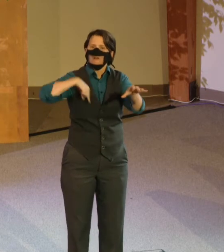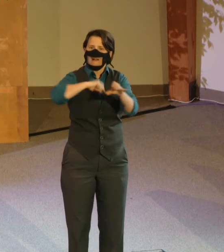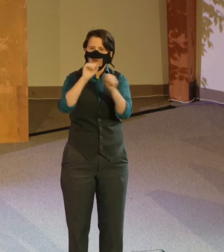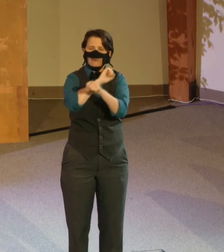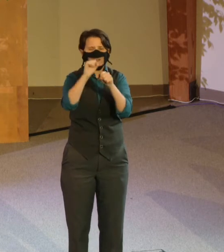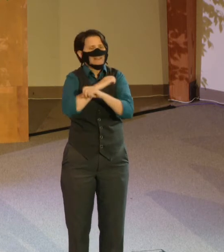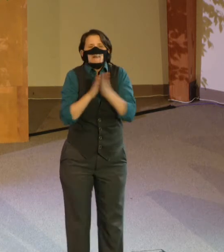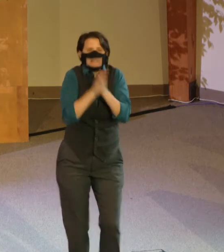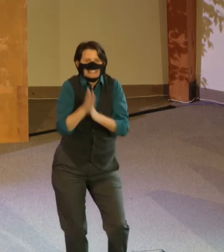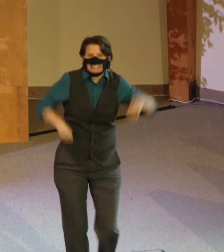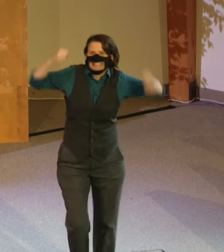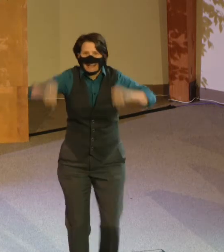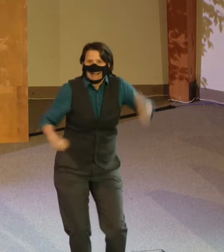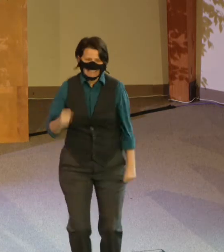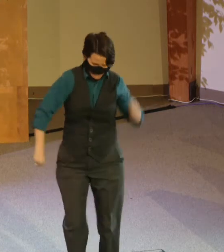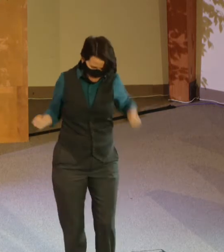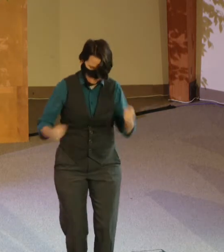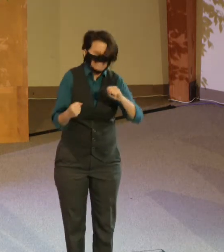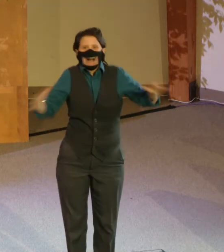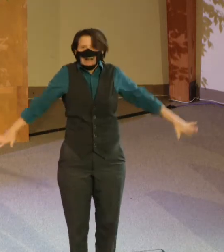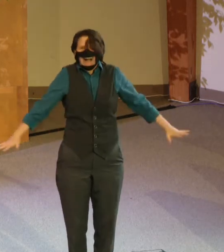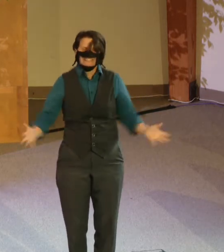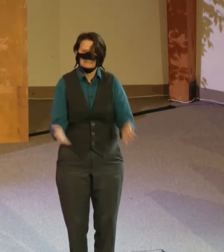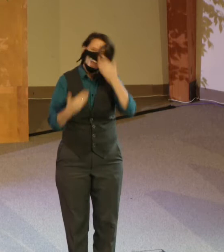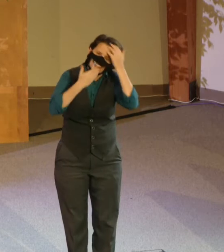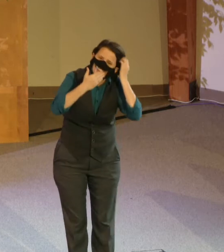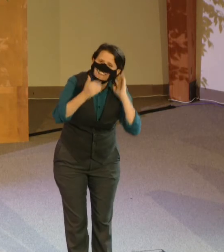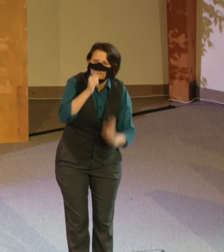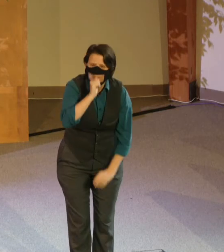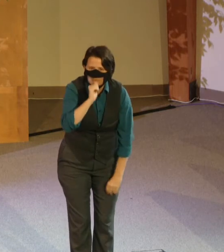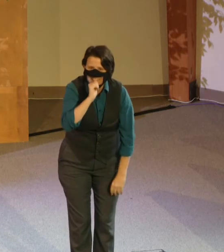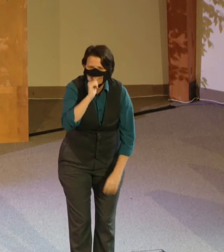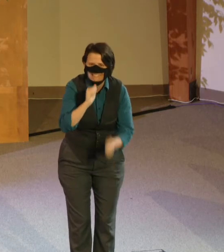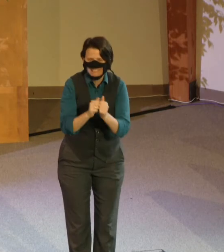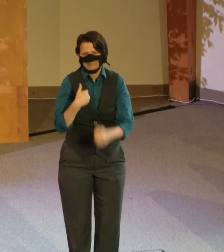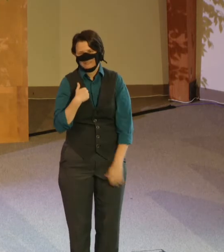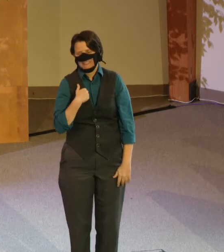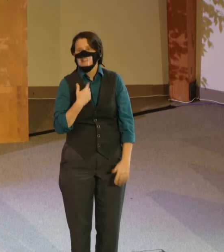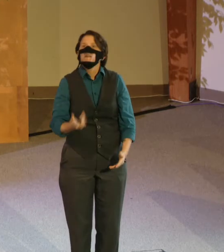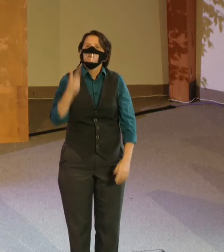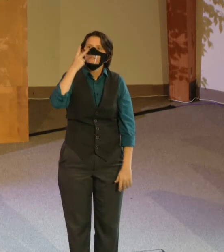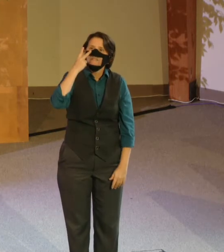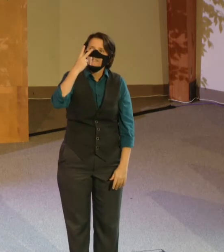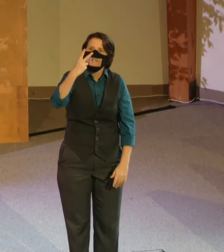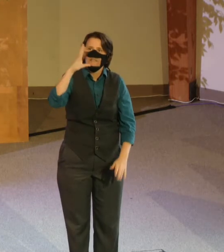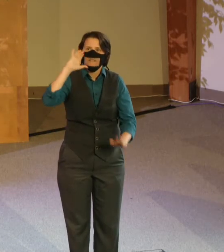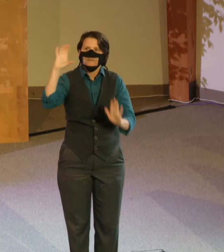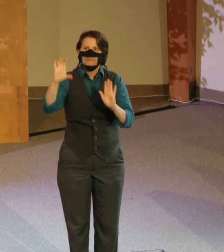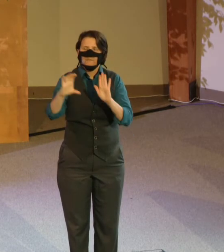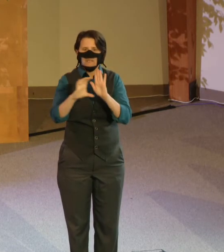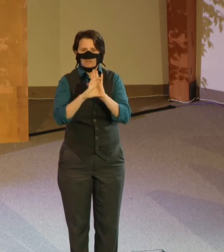right. I know I'm like, wah! All right. Thank you for your patience with me. You see that beautiful picture of